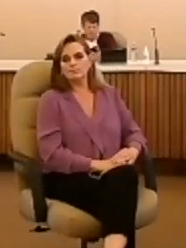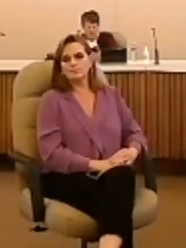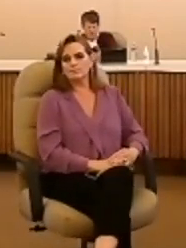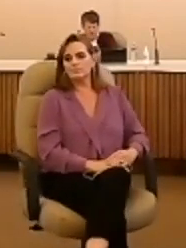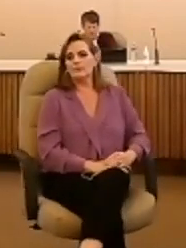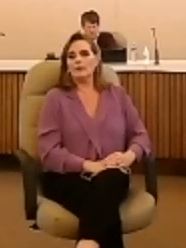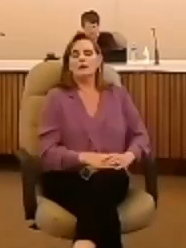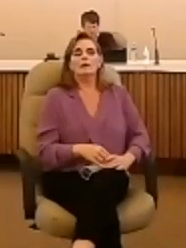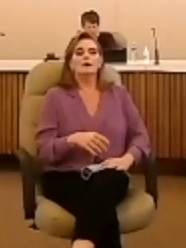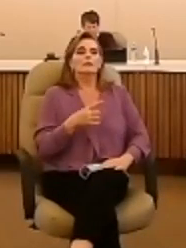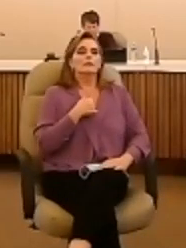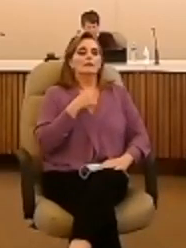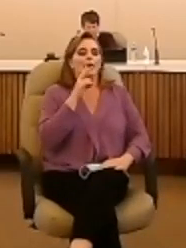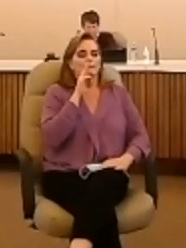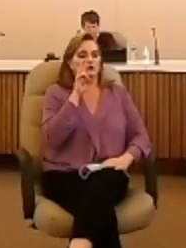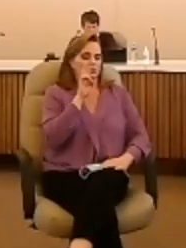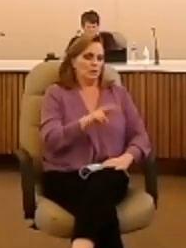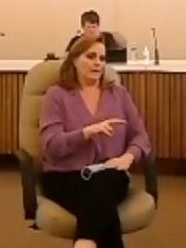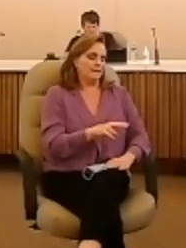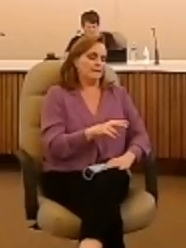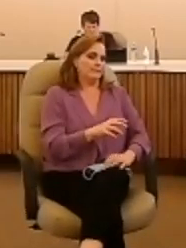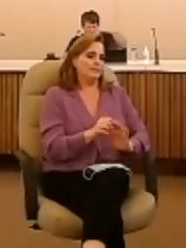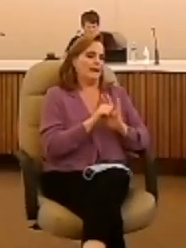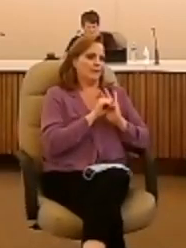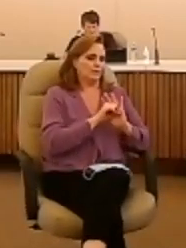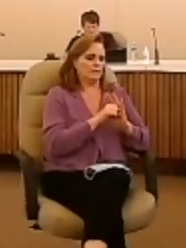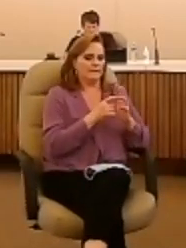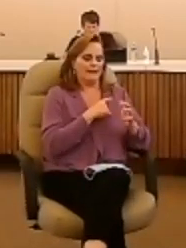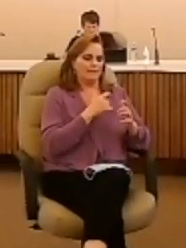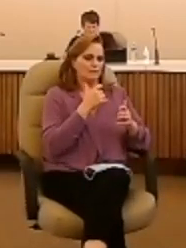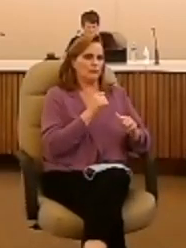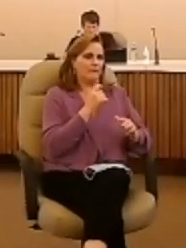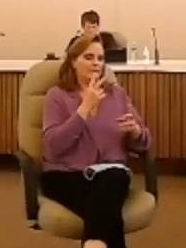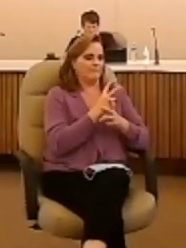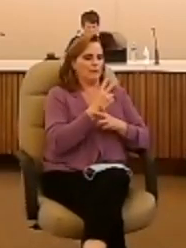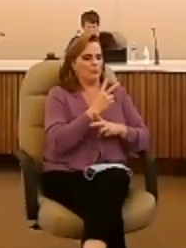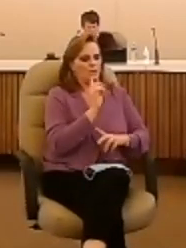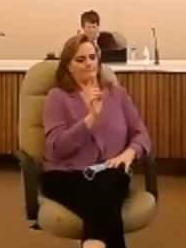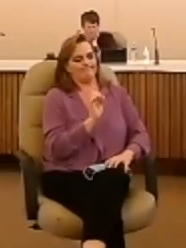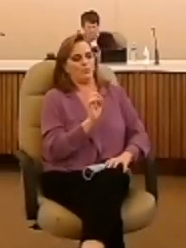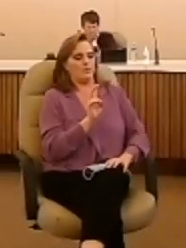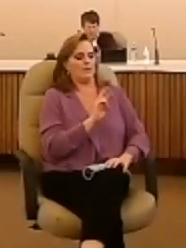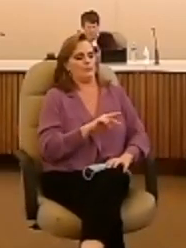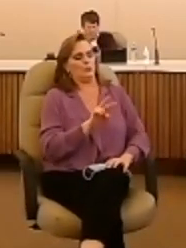I'm just looking at the street side to see which of the buildings it is. okay.